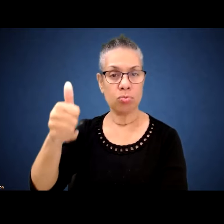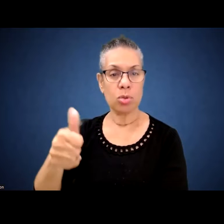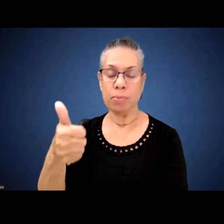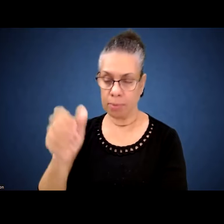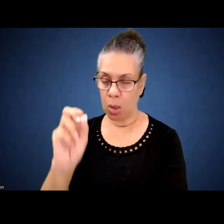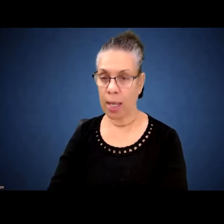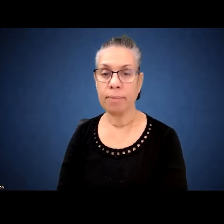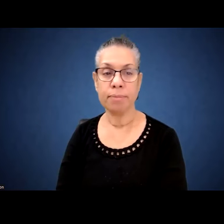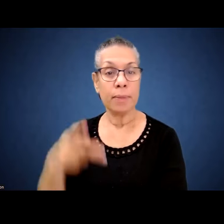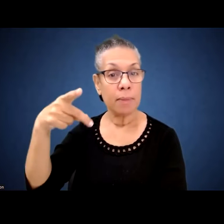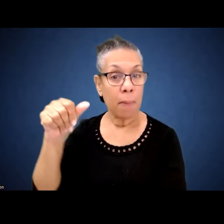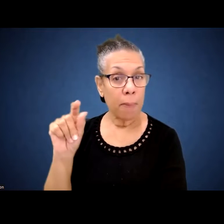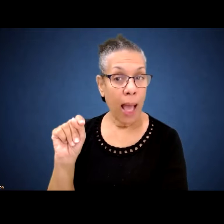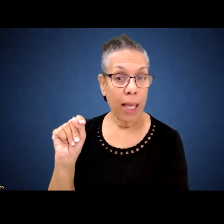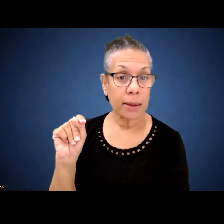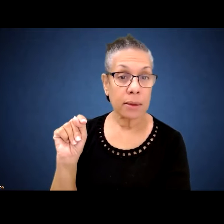Pat.